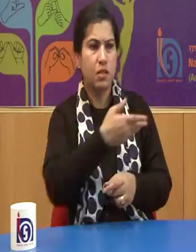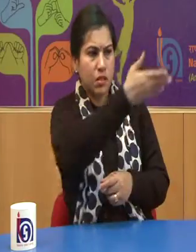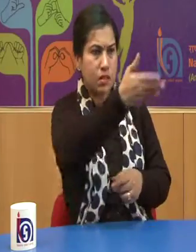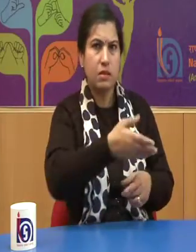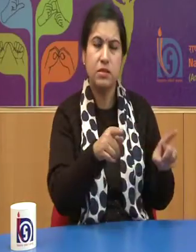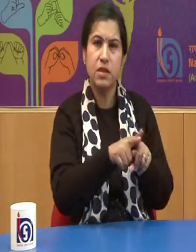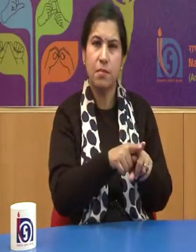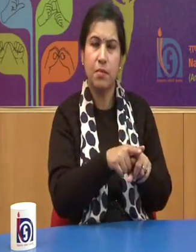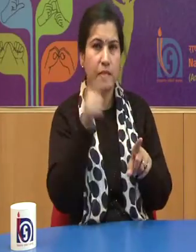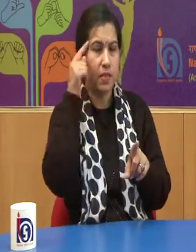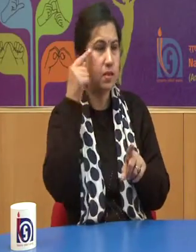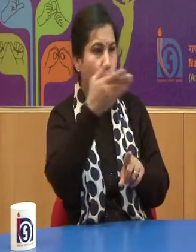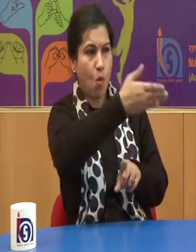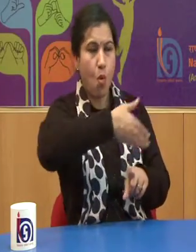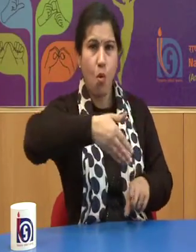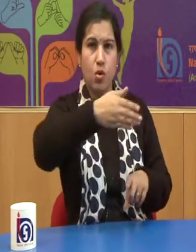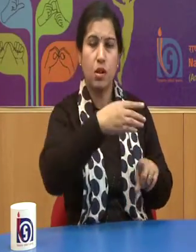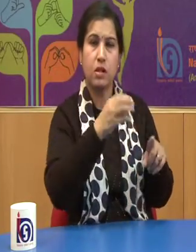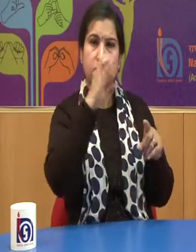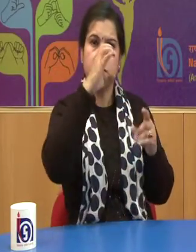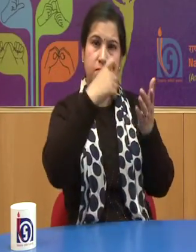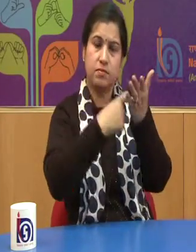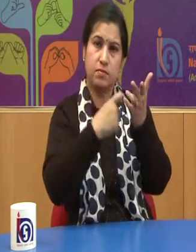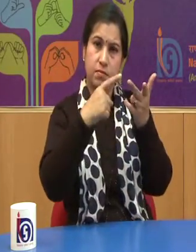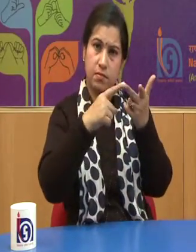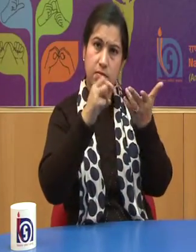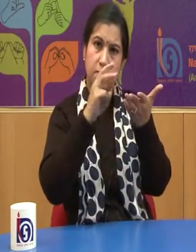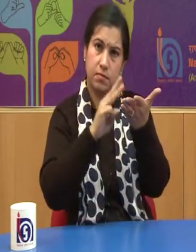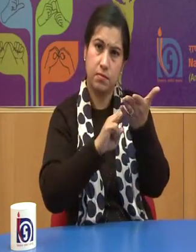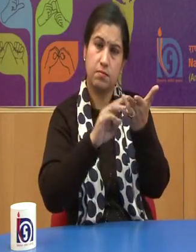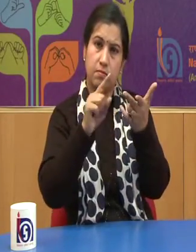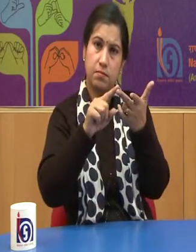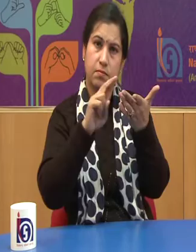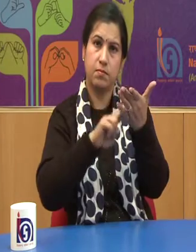as criminals and occupying their properties.